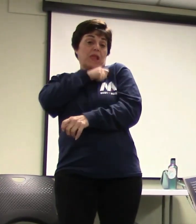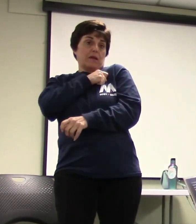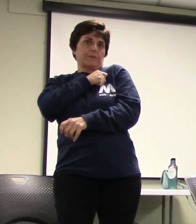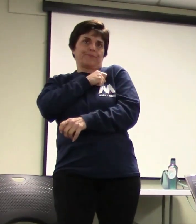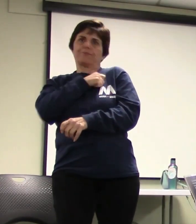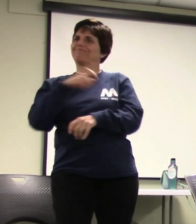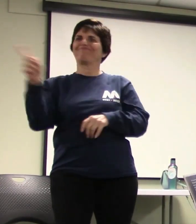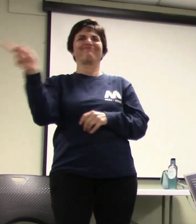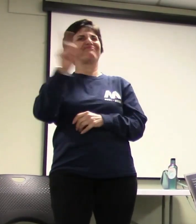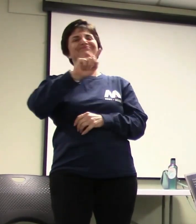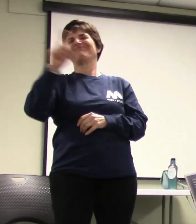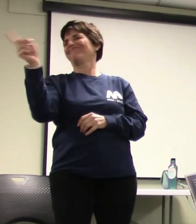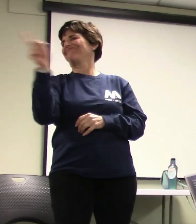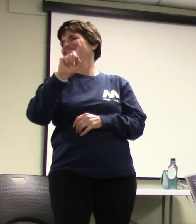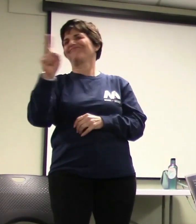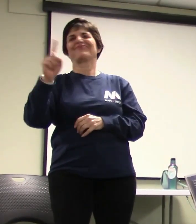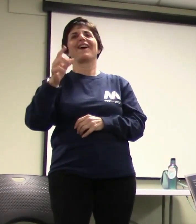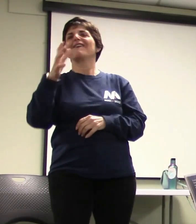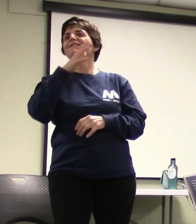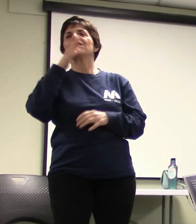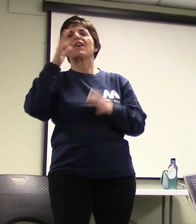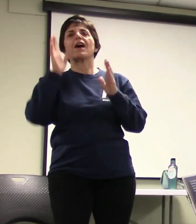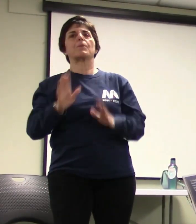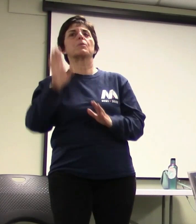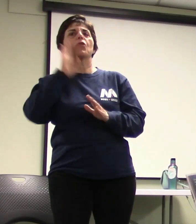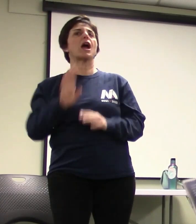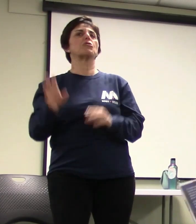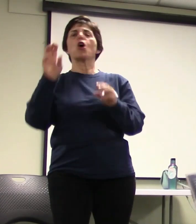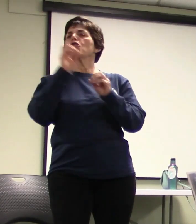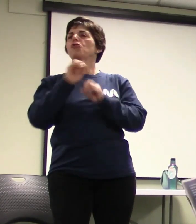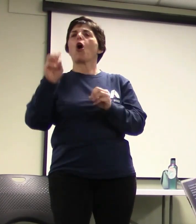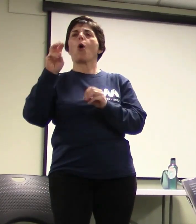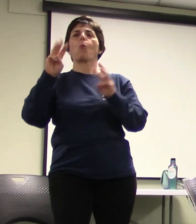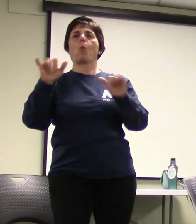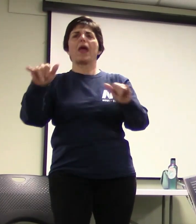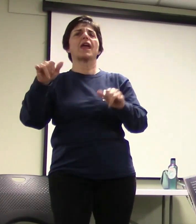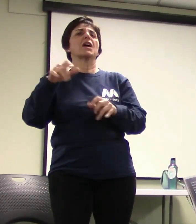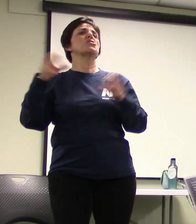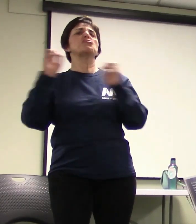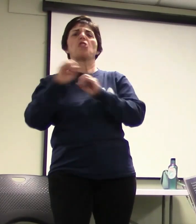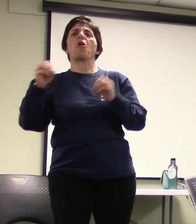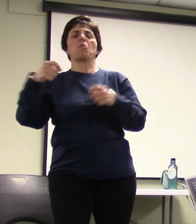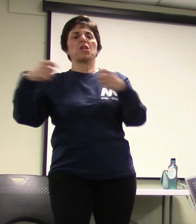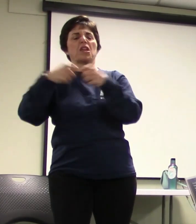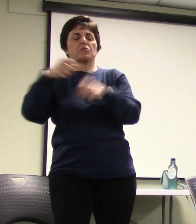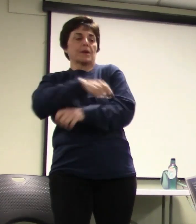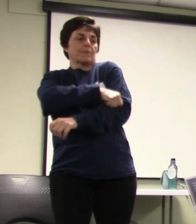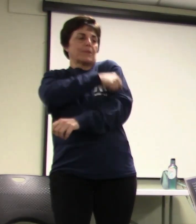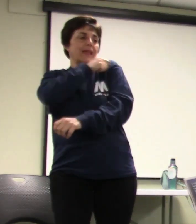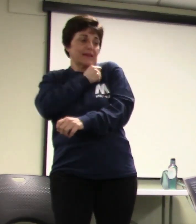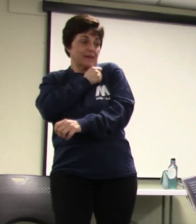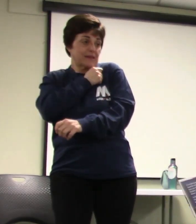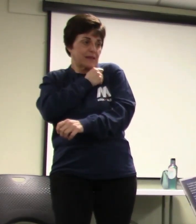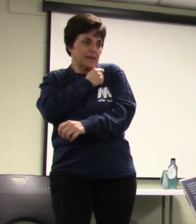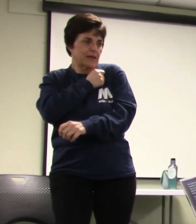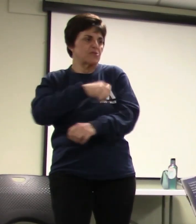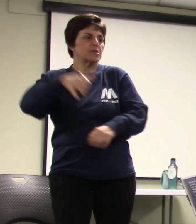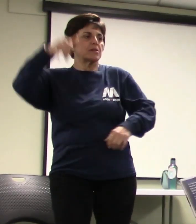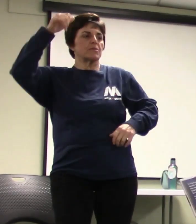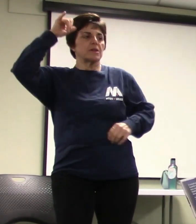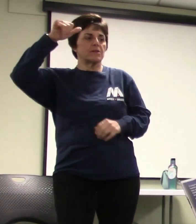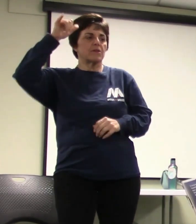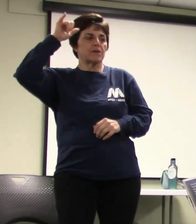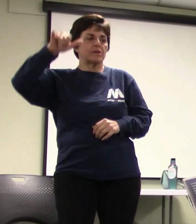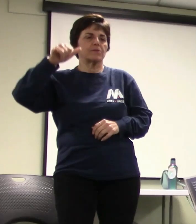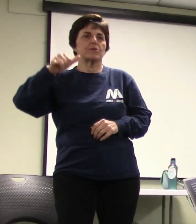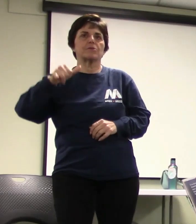No way, said Farmer Brown. No electric blankets. So the cows